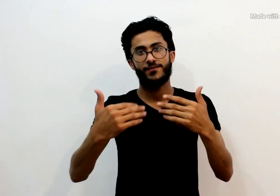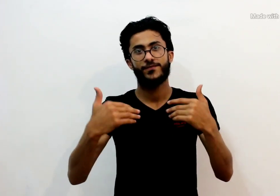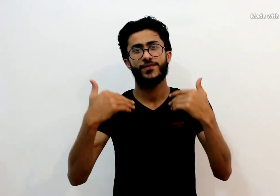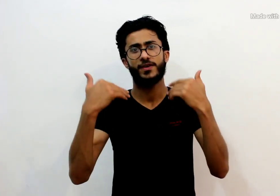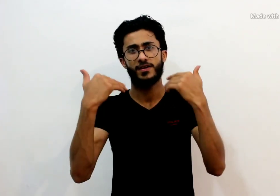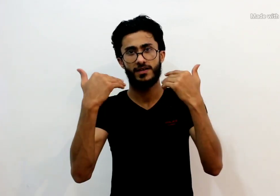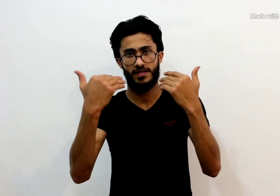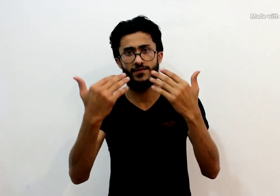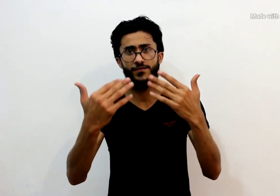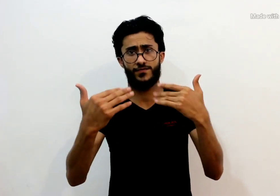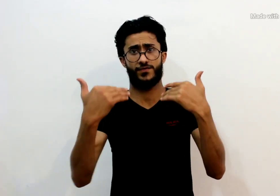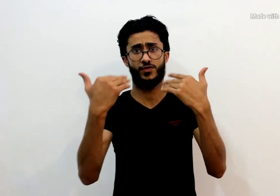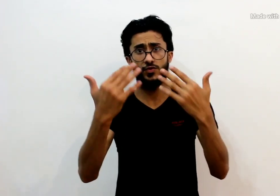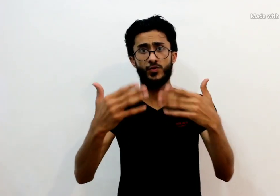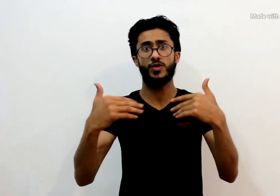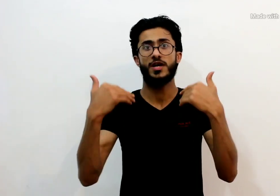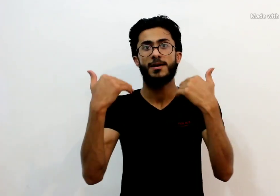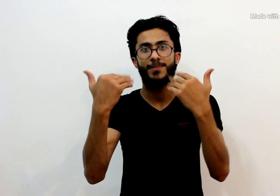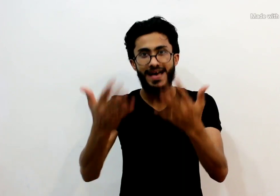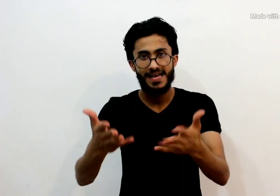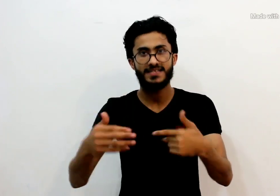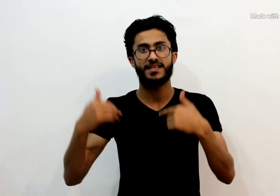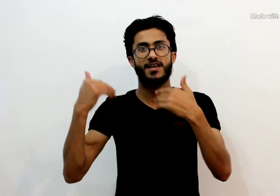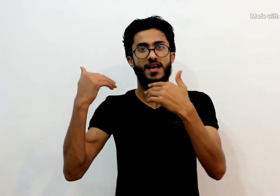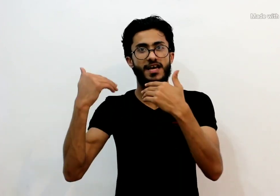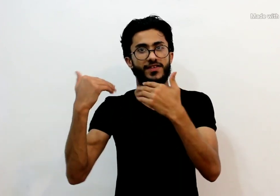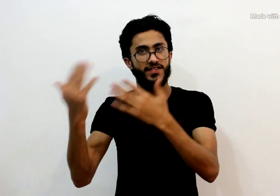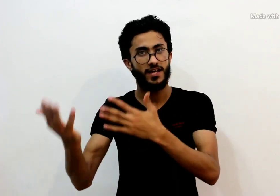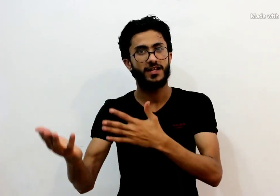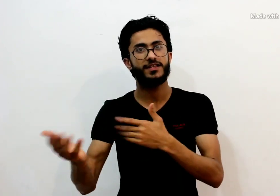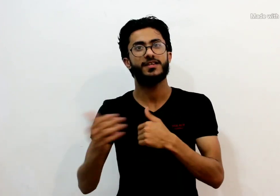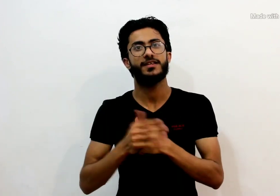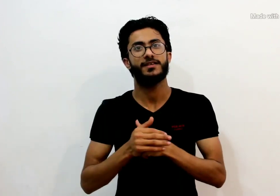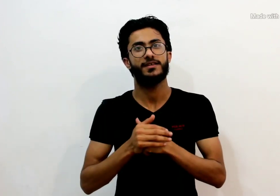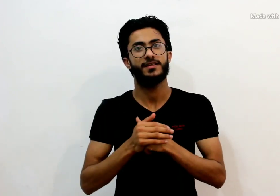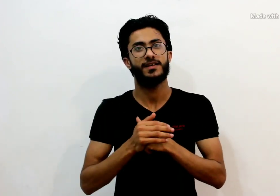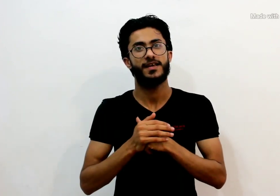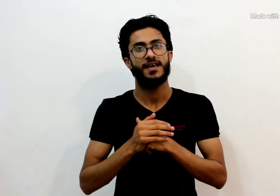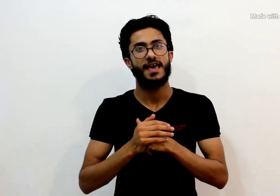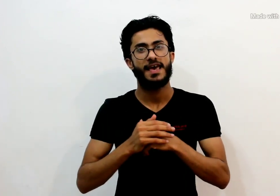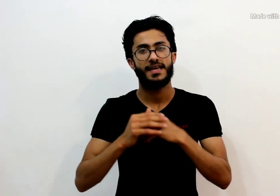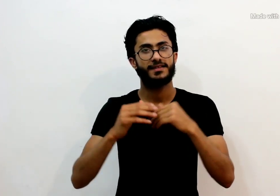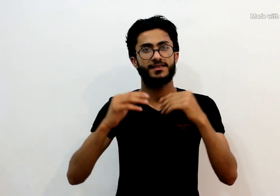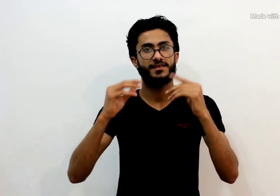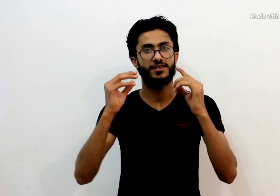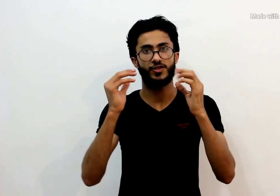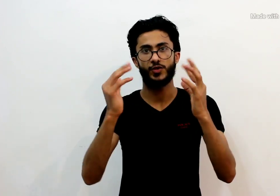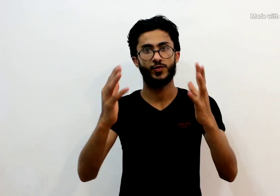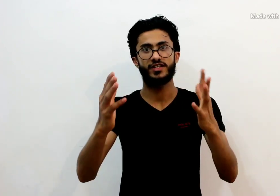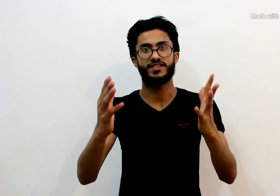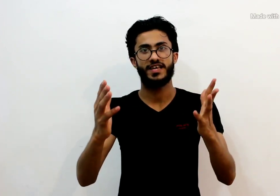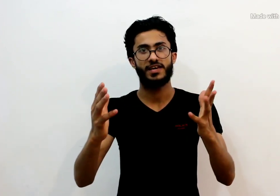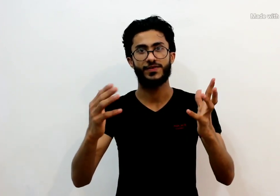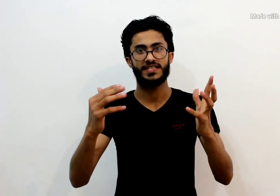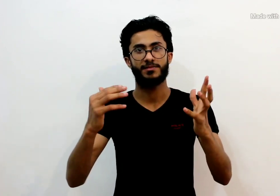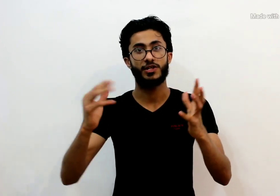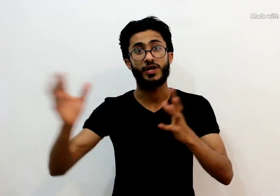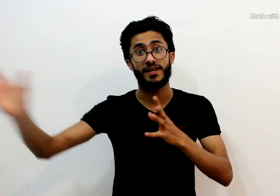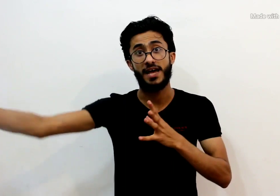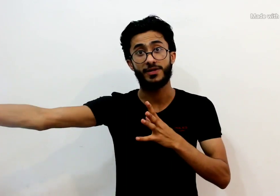if you passed the salt? And you would say, for example, you cannot reach